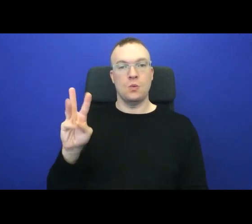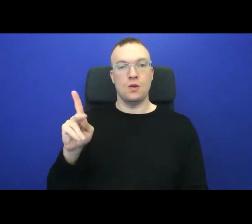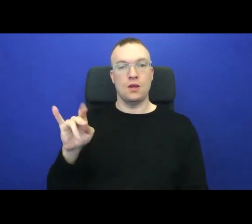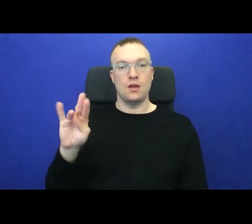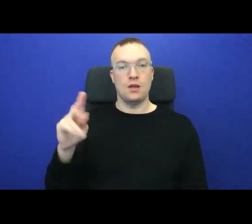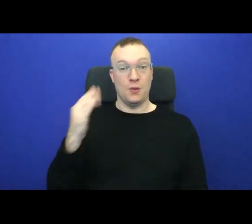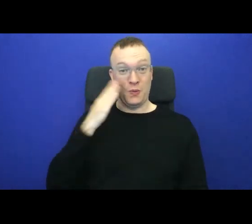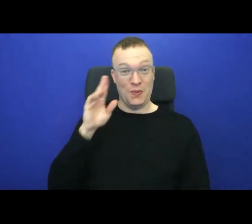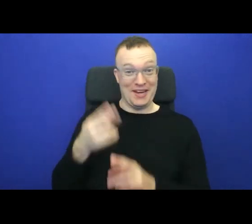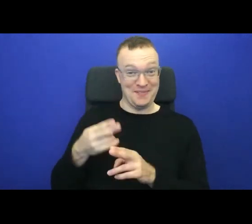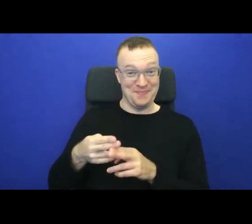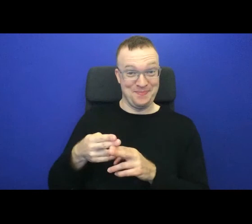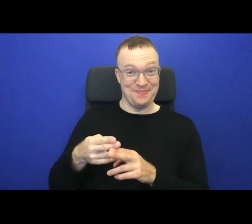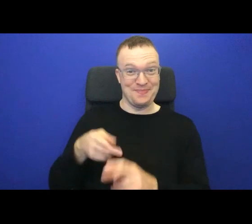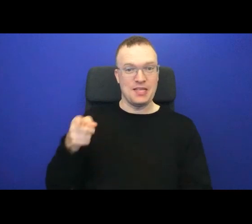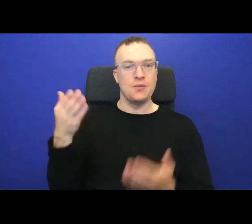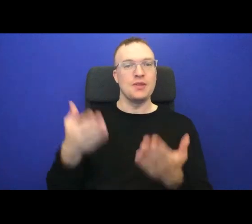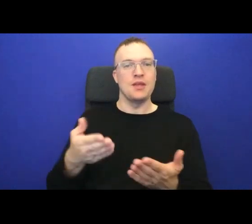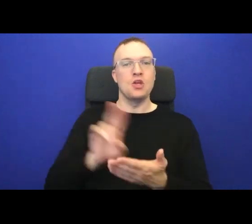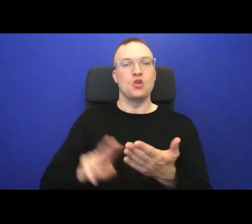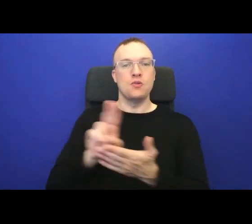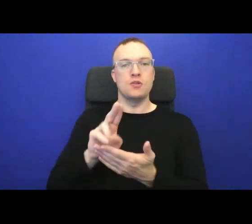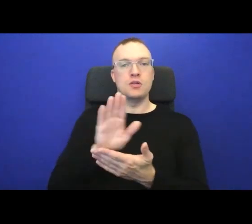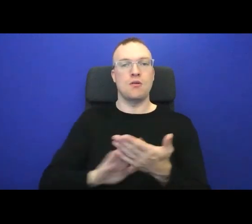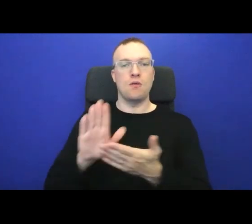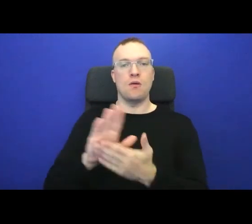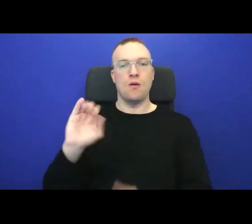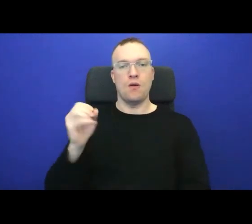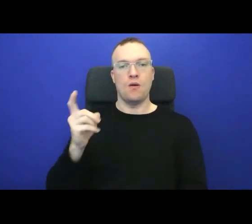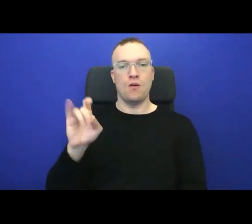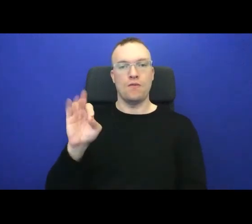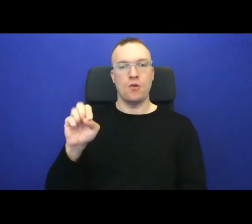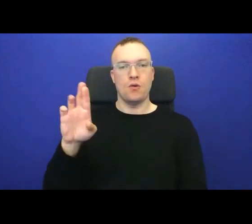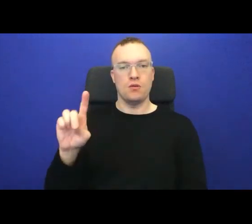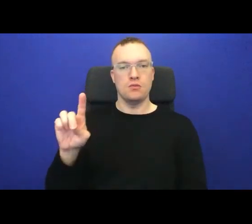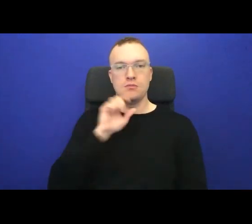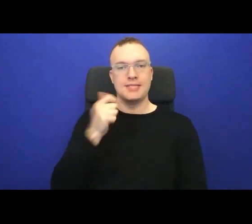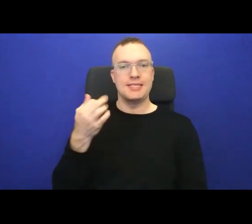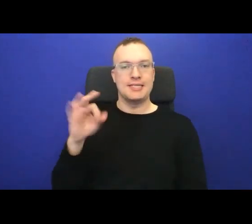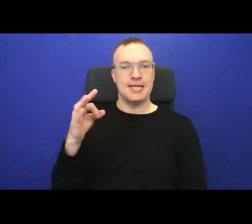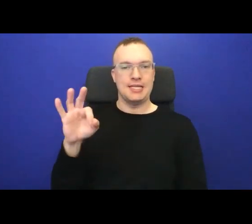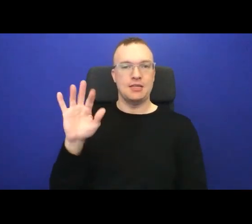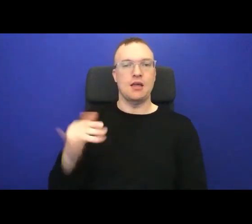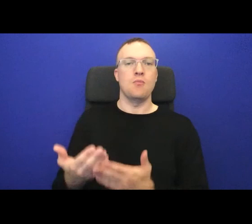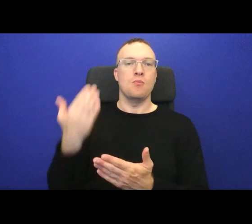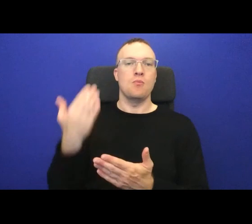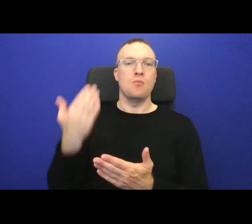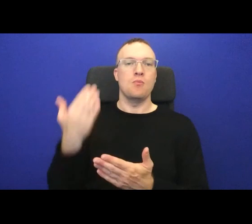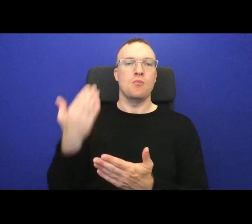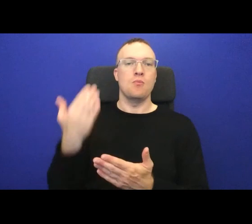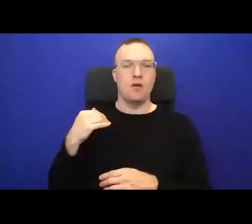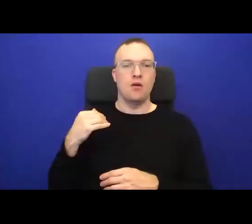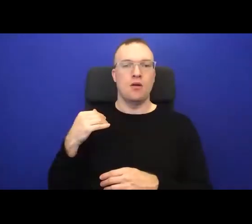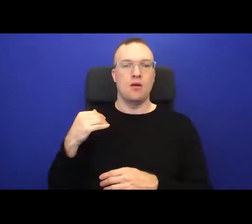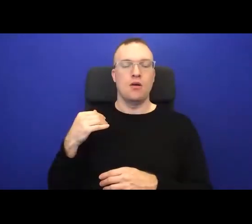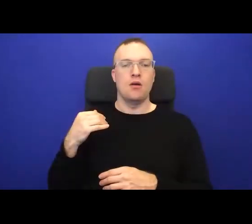with him. He was then at University College, Oxford, and he was 19-year-old. This was before motor neuron disease